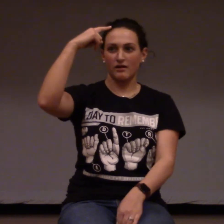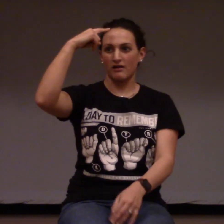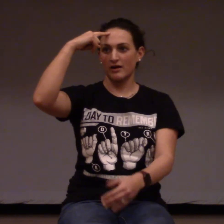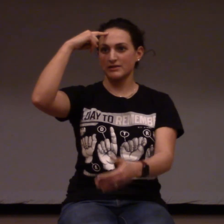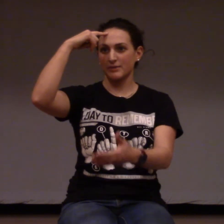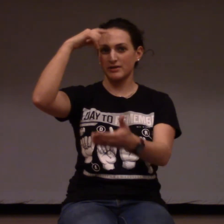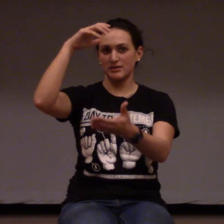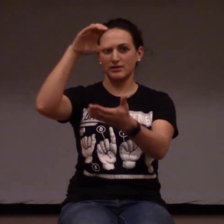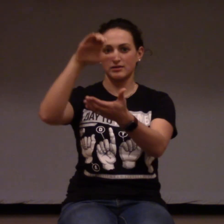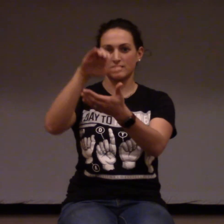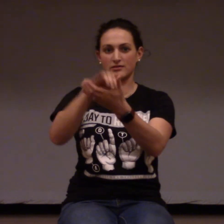husband,